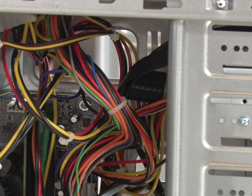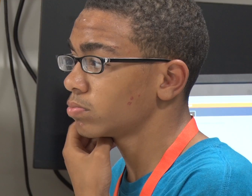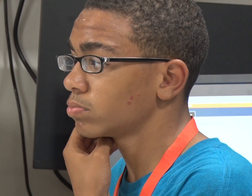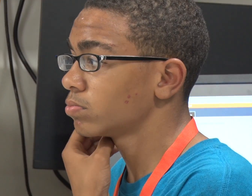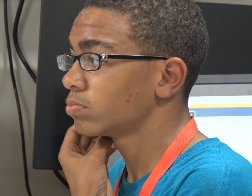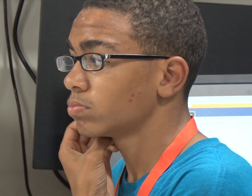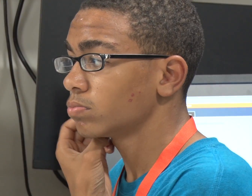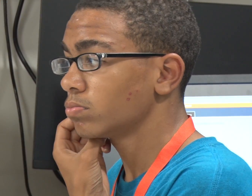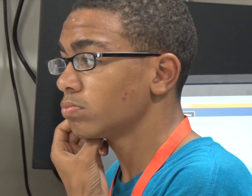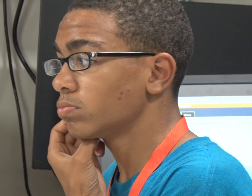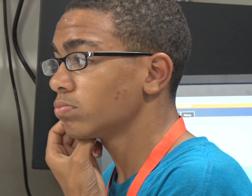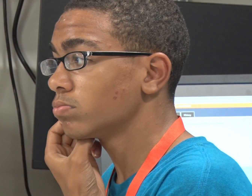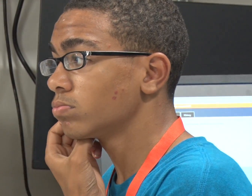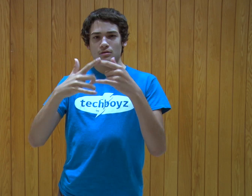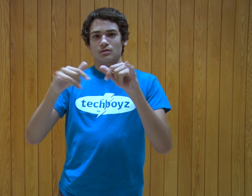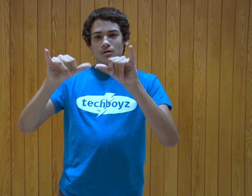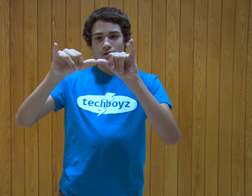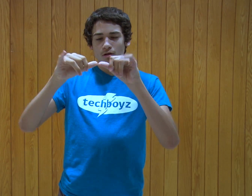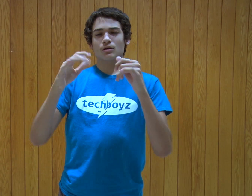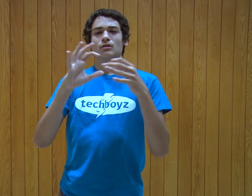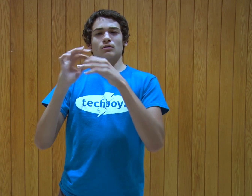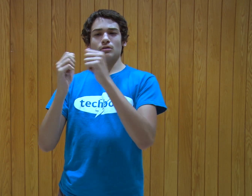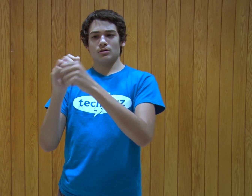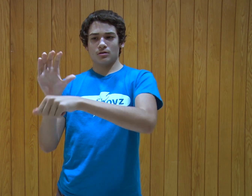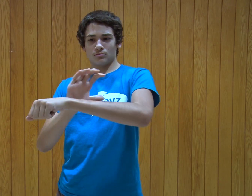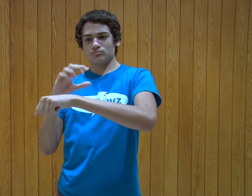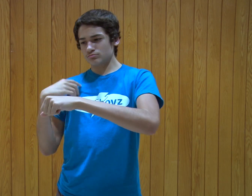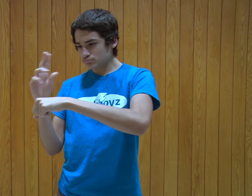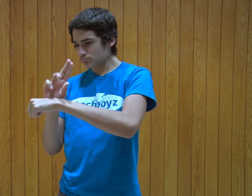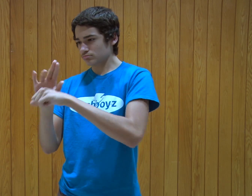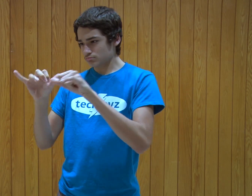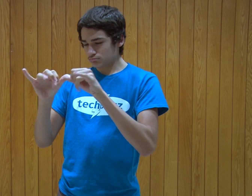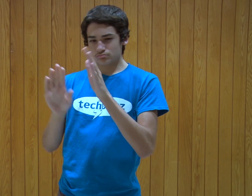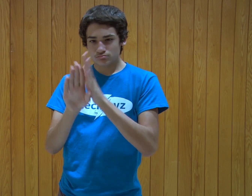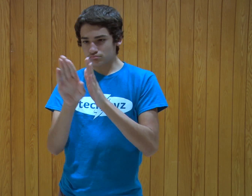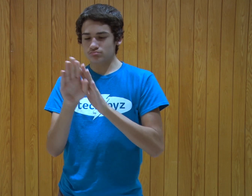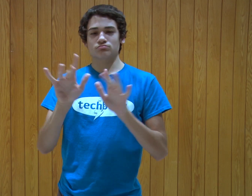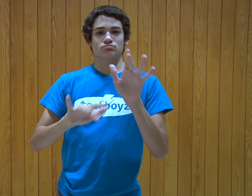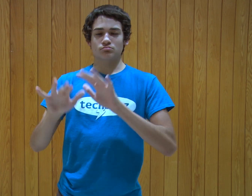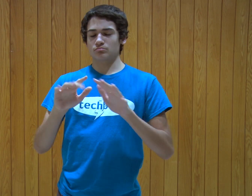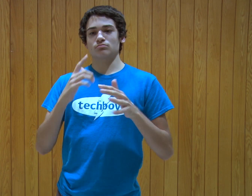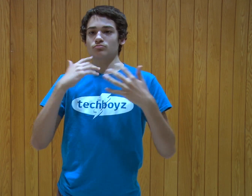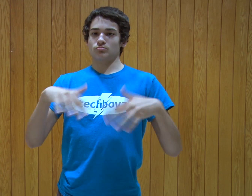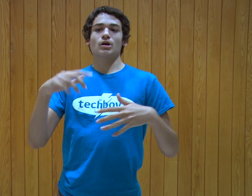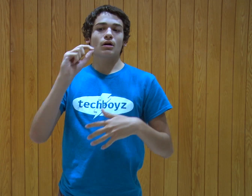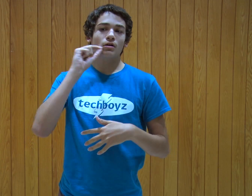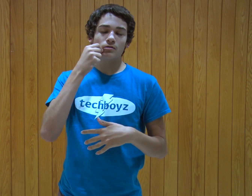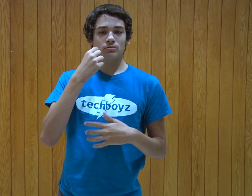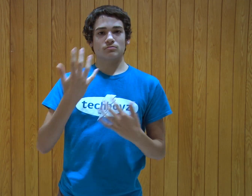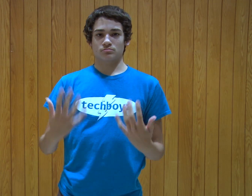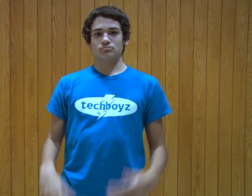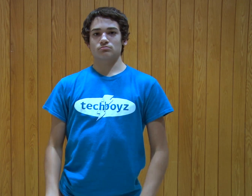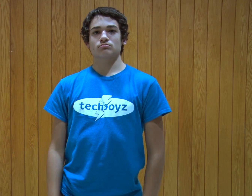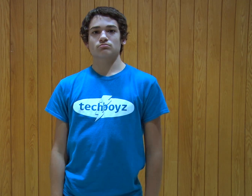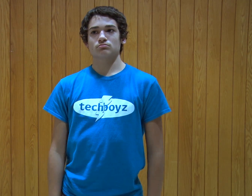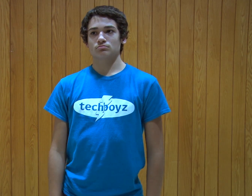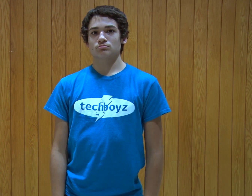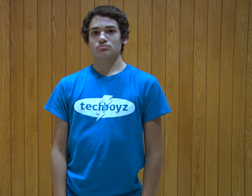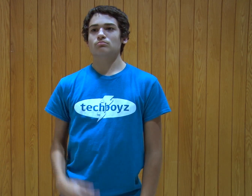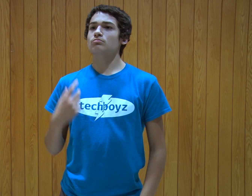I really love just kind of getting comfortable with engineering, computers, just the development. I think that's been the coolest